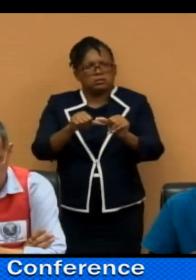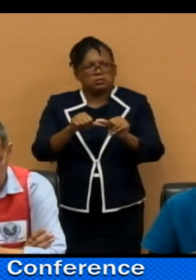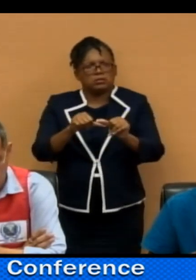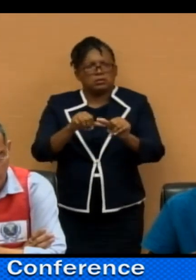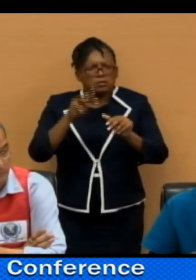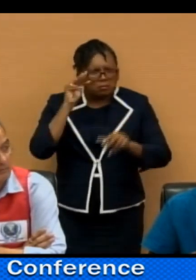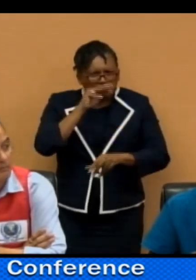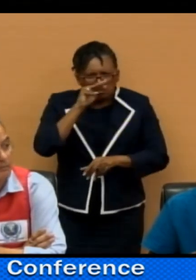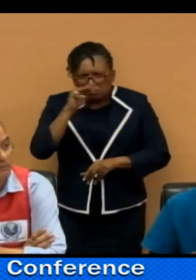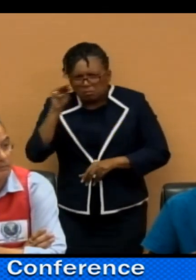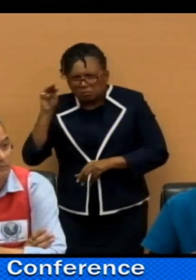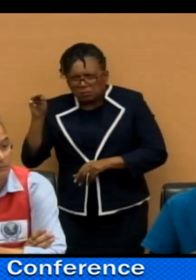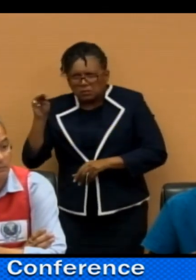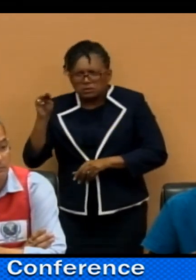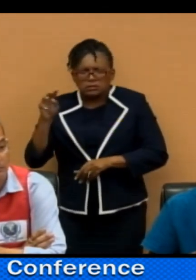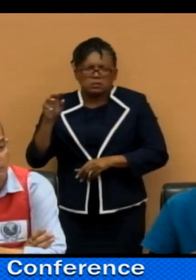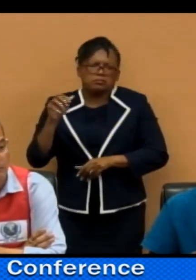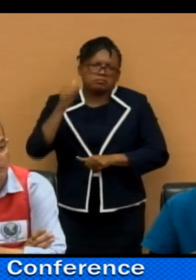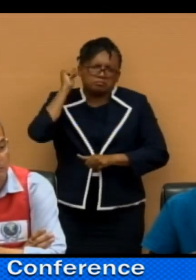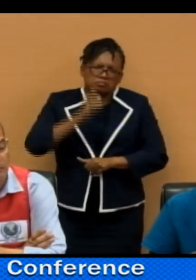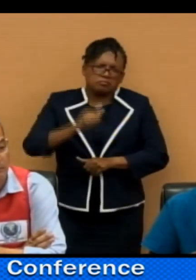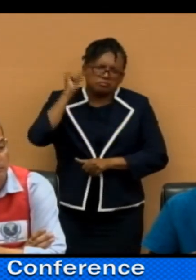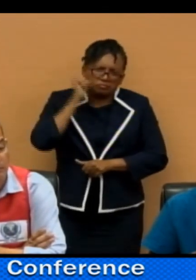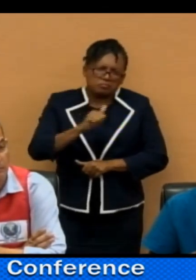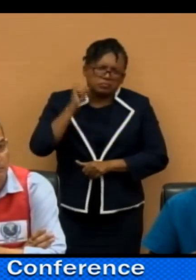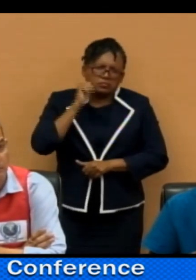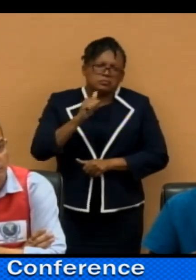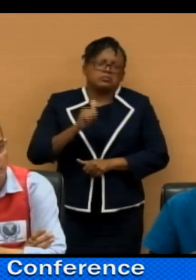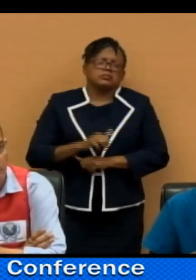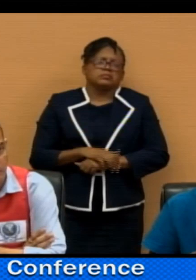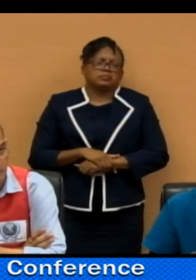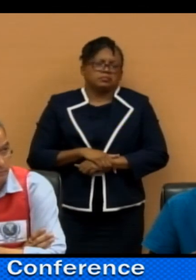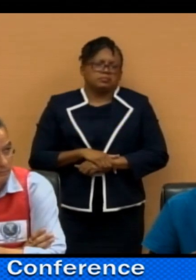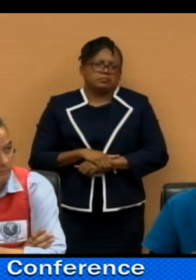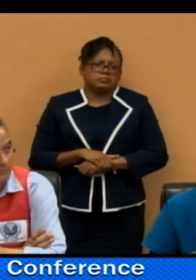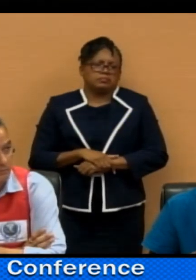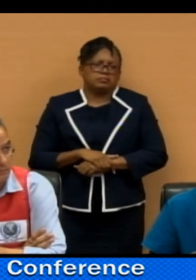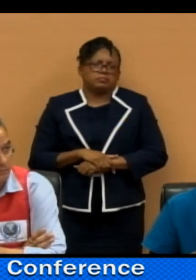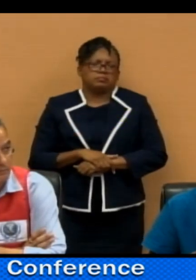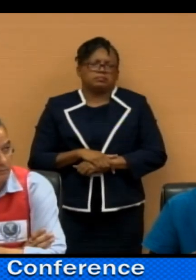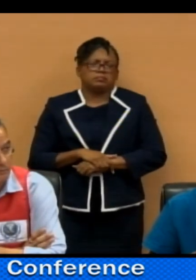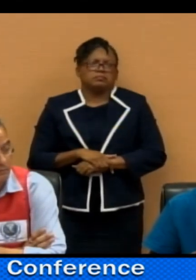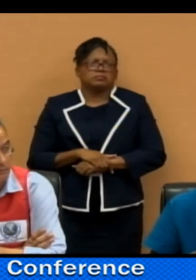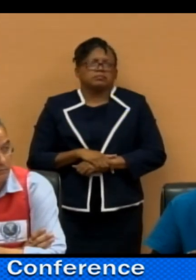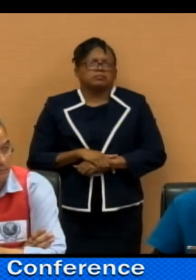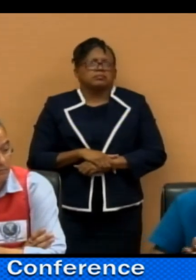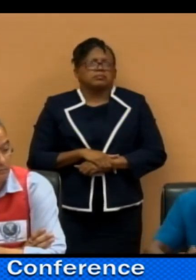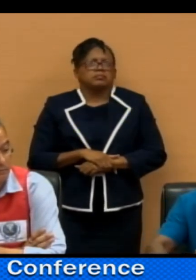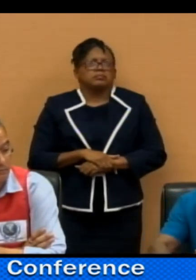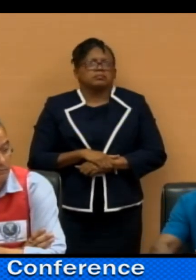daily basis and deal with the outcome as we see going forward.